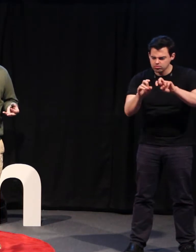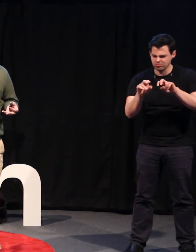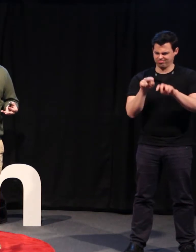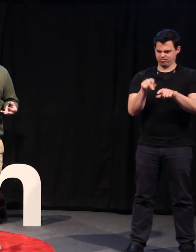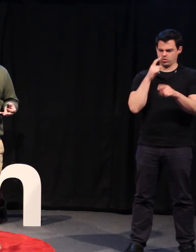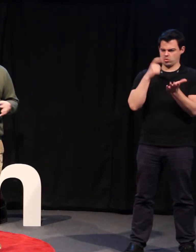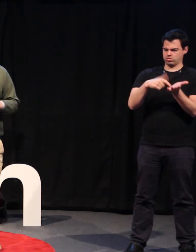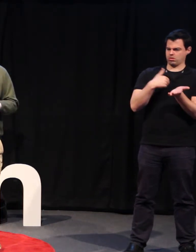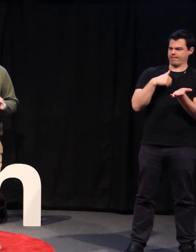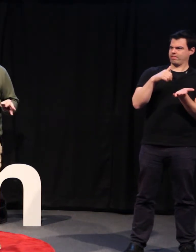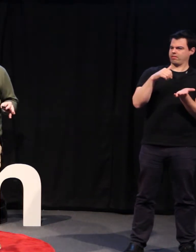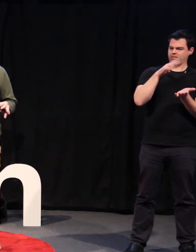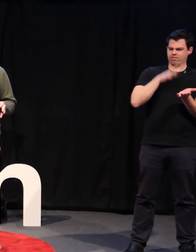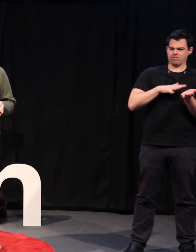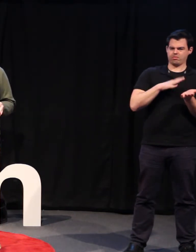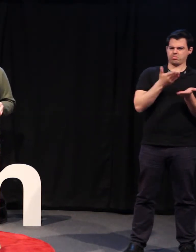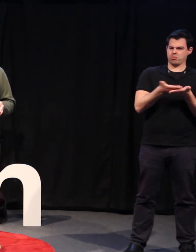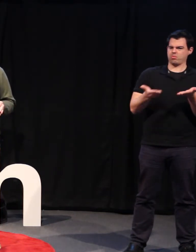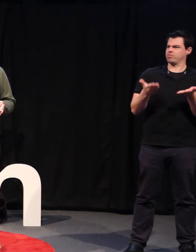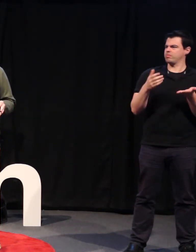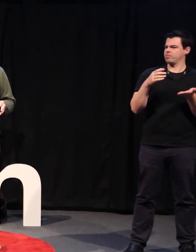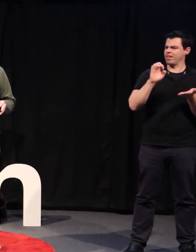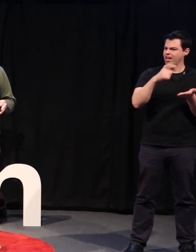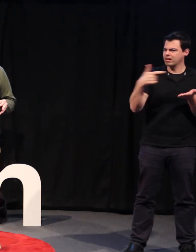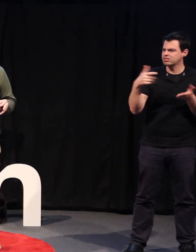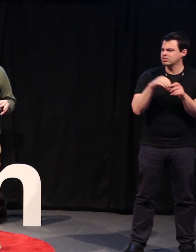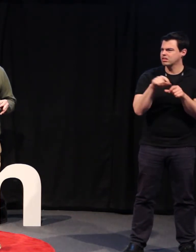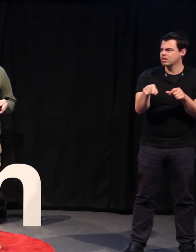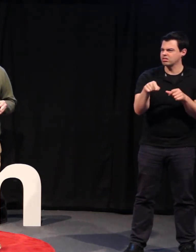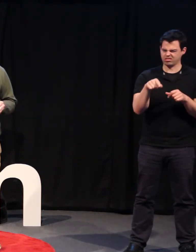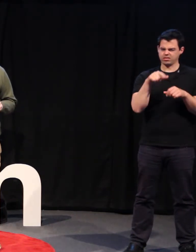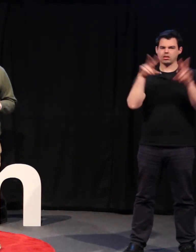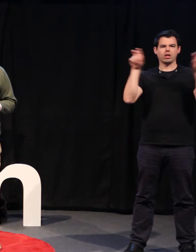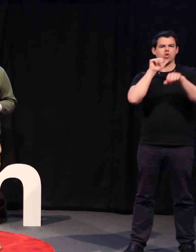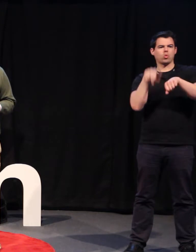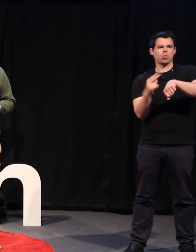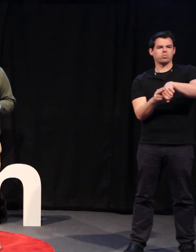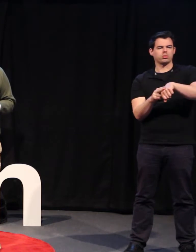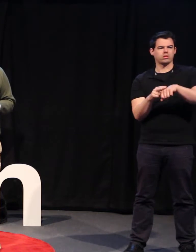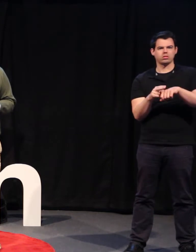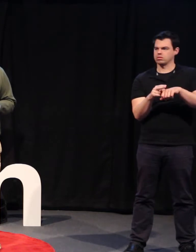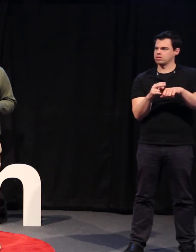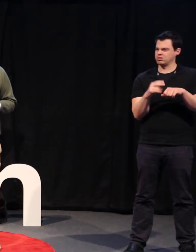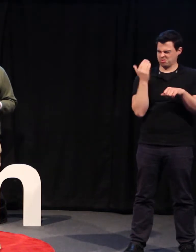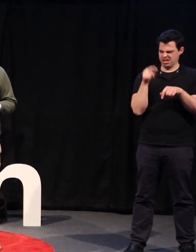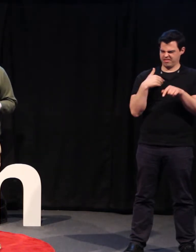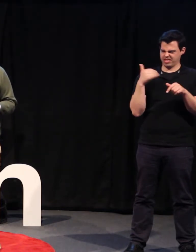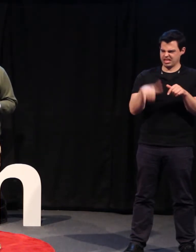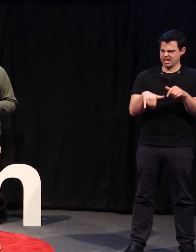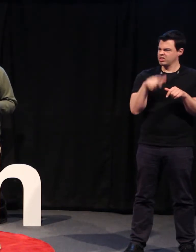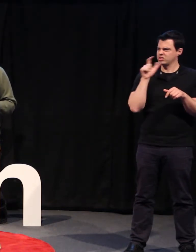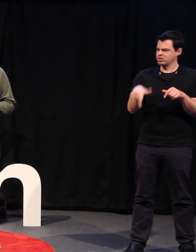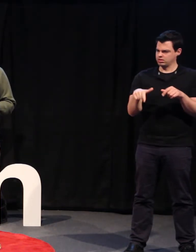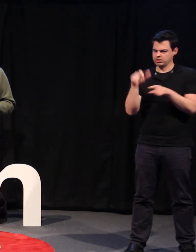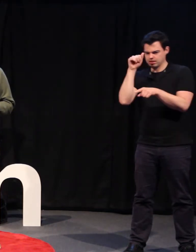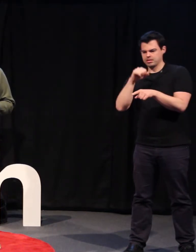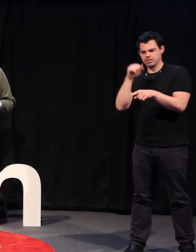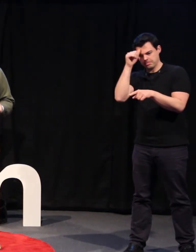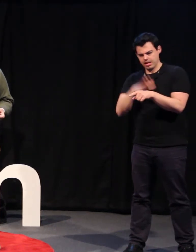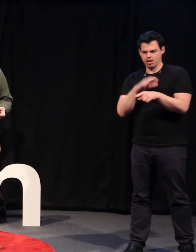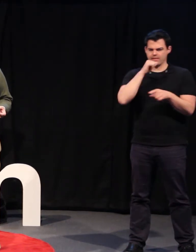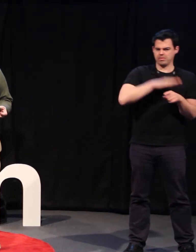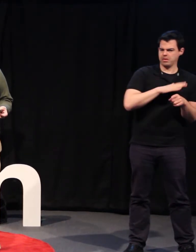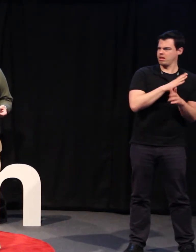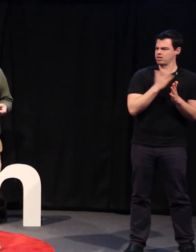male gonadal tissue. That's not normal. We've been studying this for the last several years, trying to understand how this